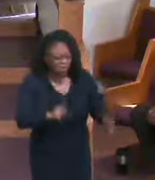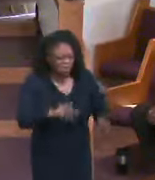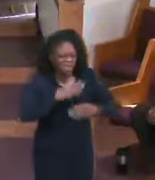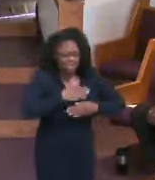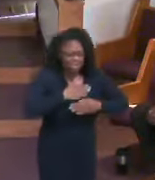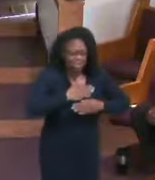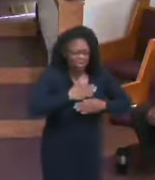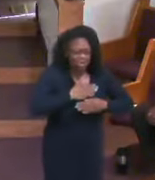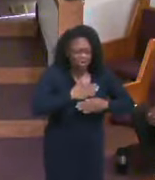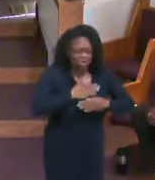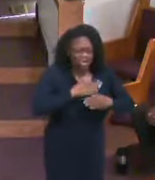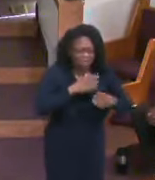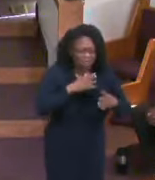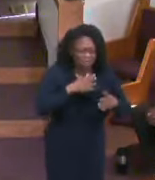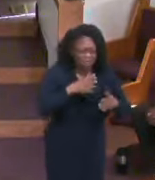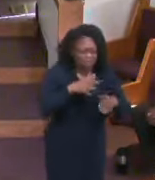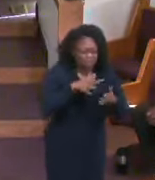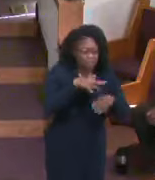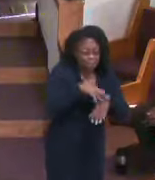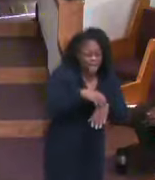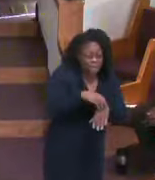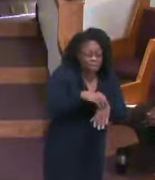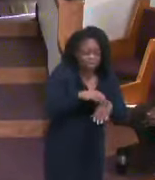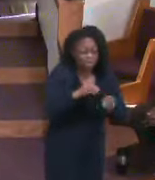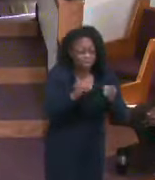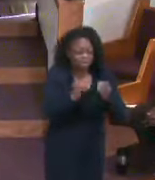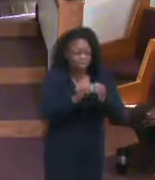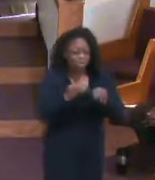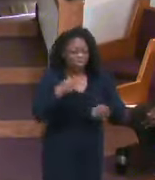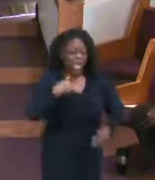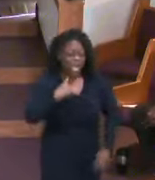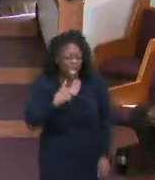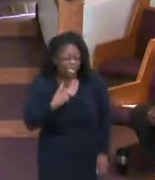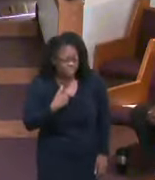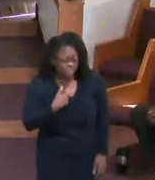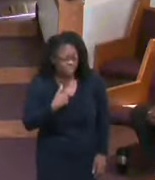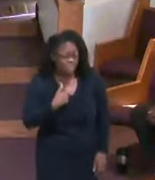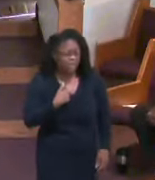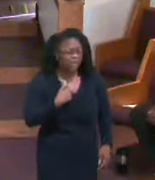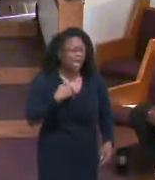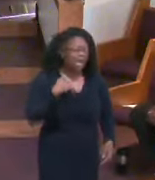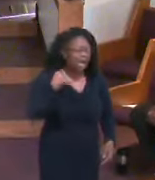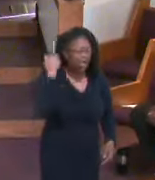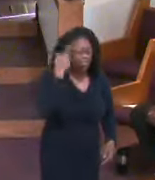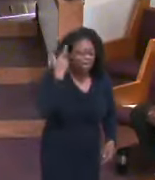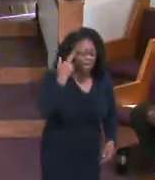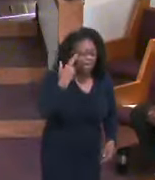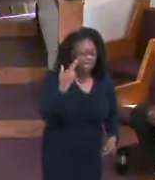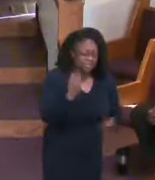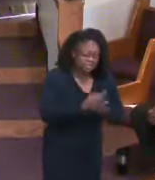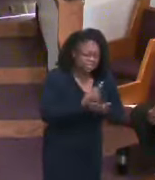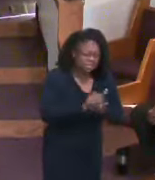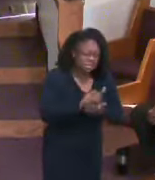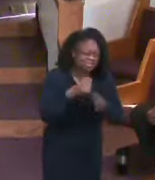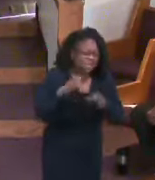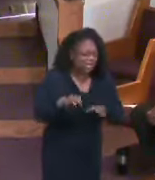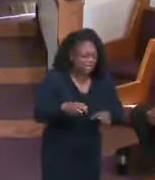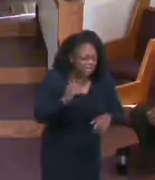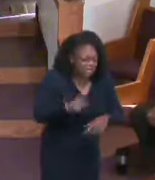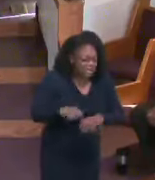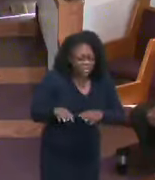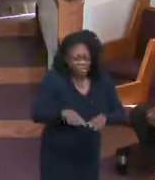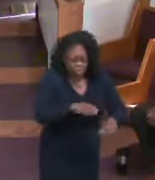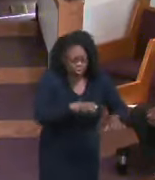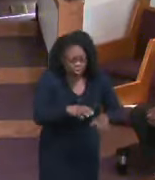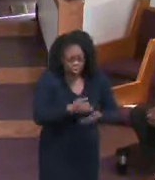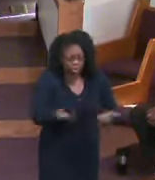than I do. But I also realize that at some point, there are some things I got to do for myself. We must